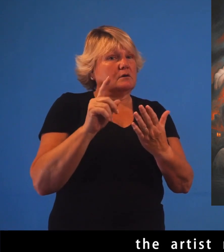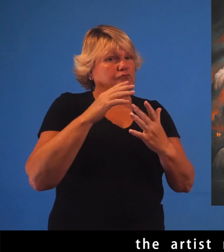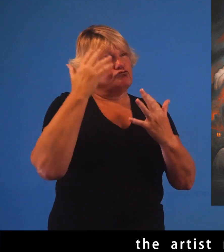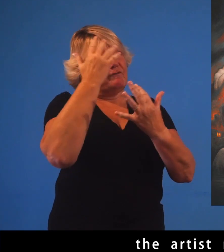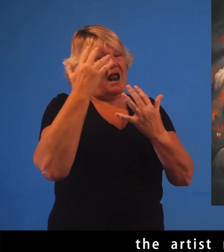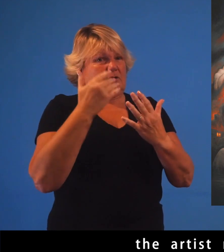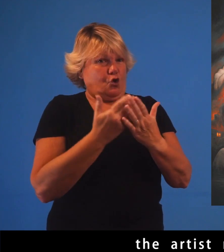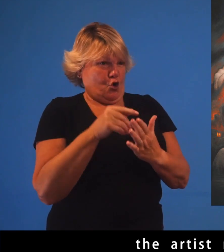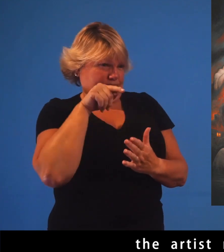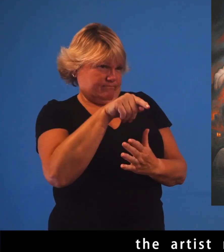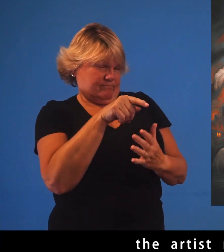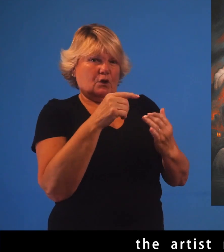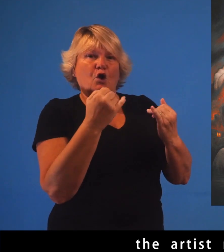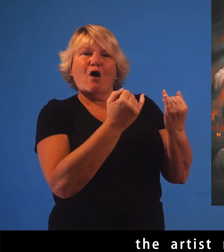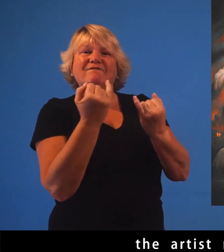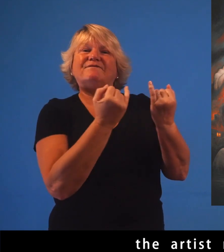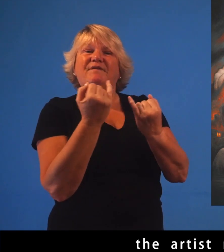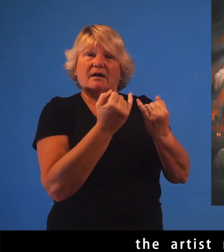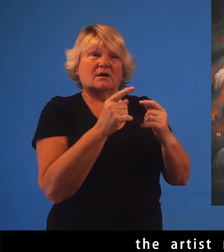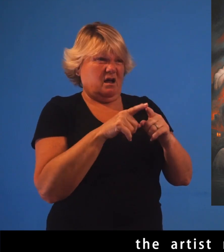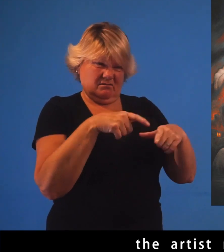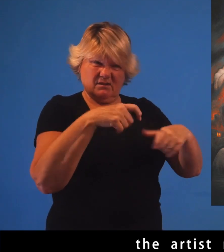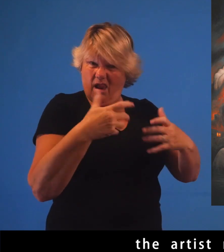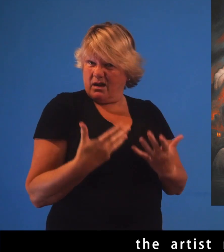the artist reflects on the conflict that continues today.